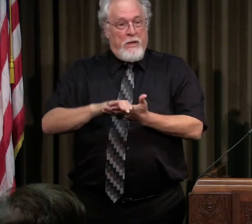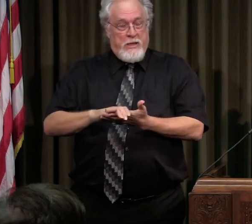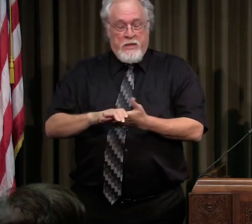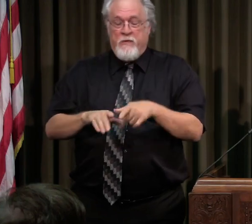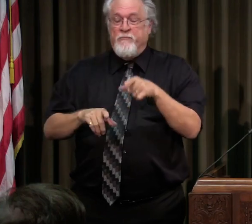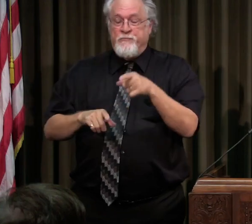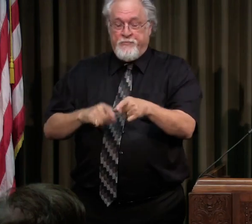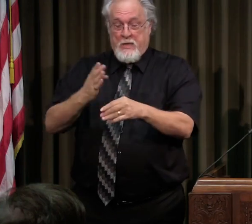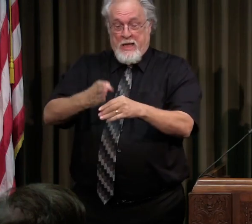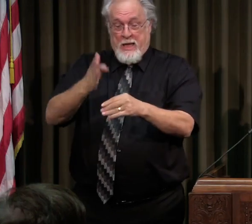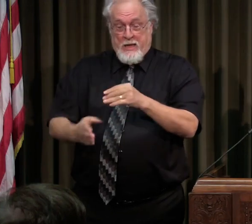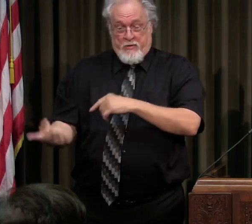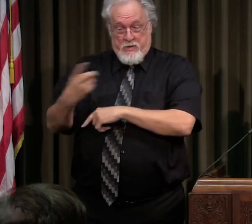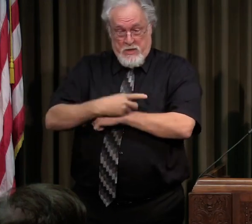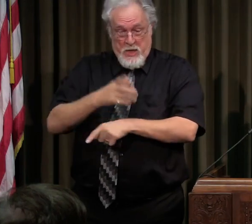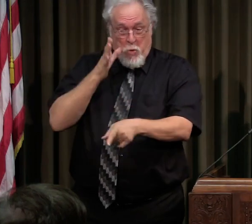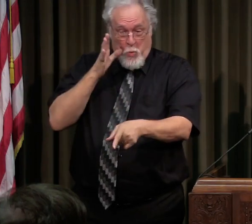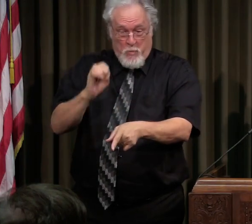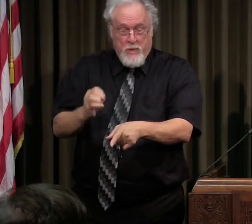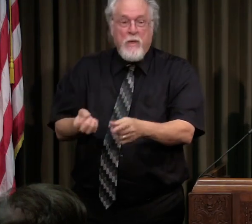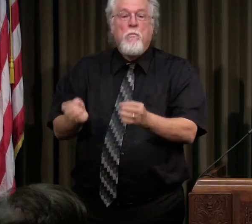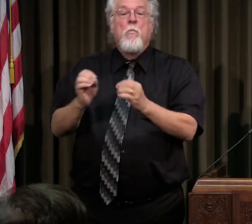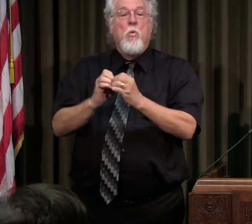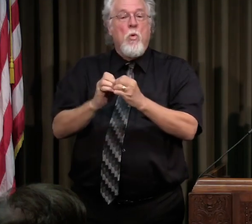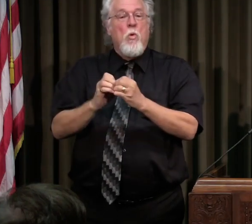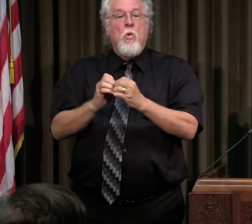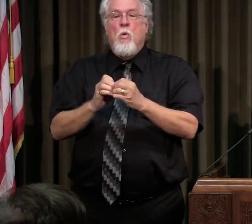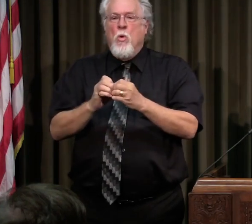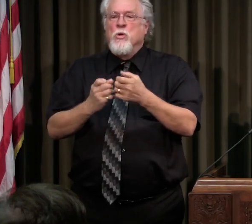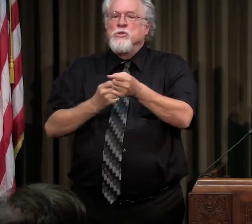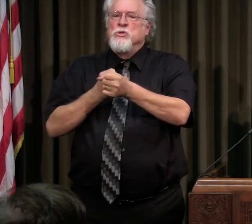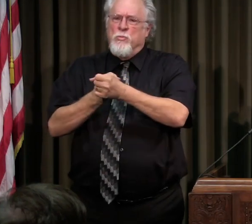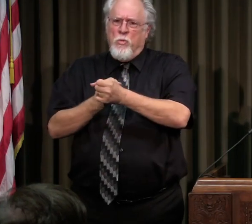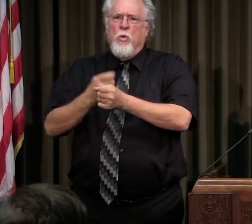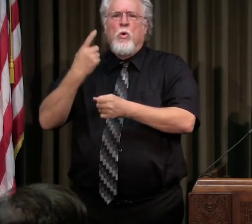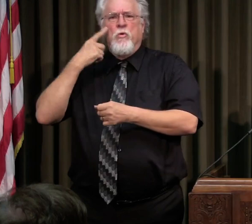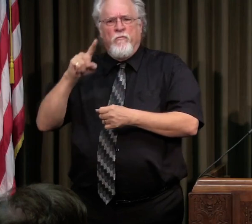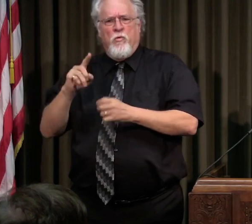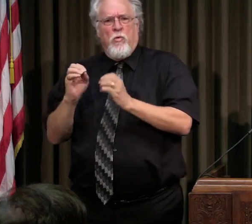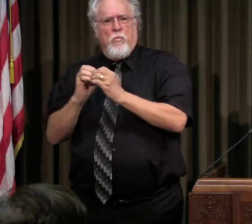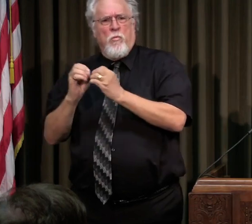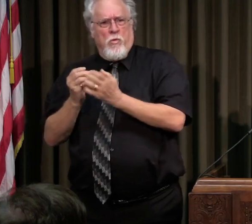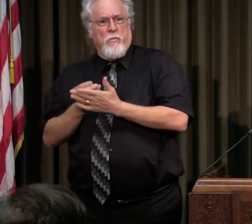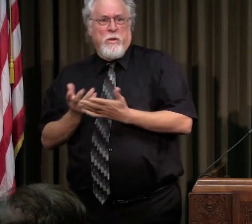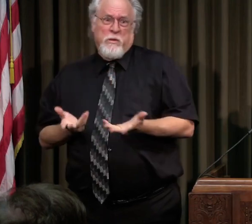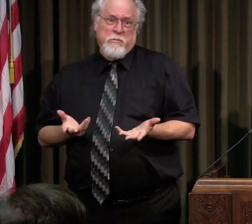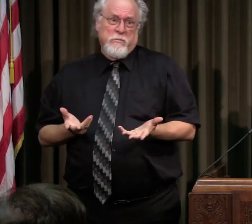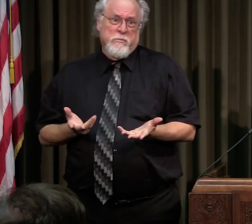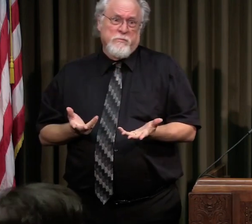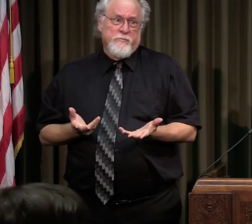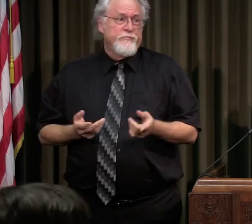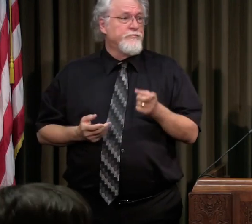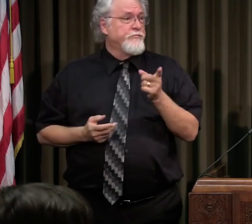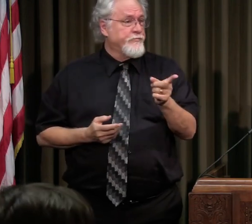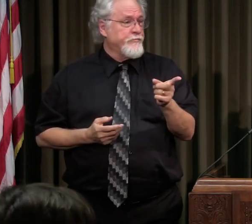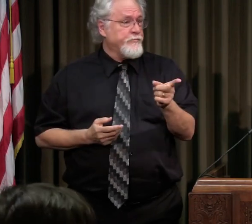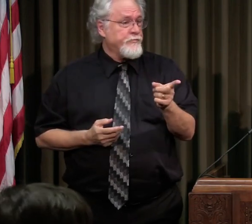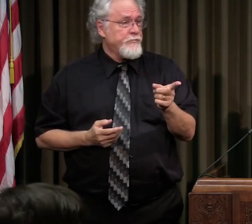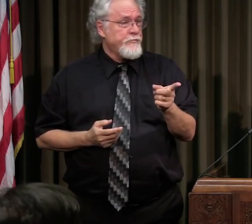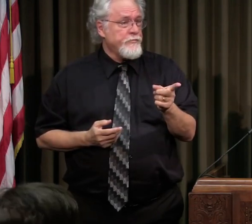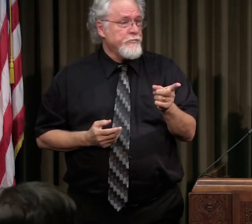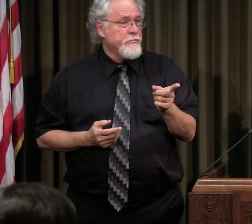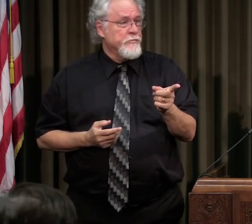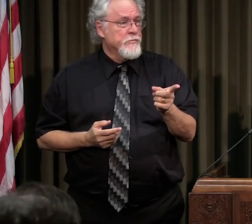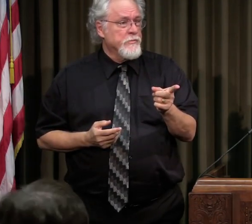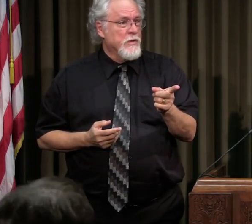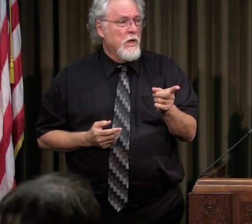day, there's going to be more support for additional revenue. Yes, sir. Governor, what do